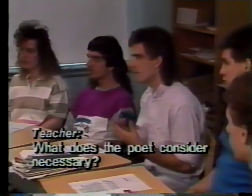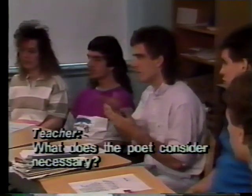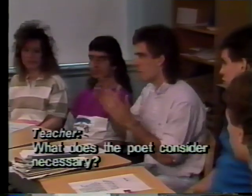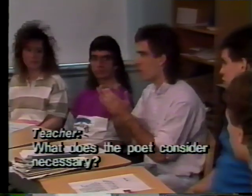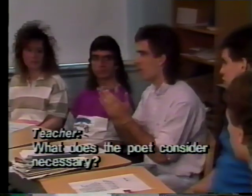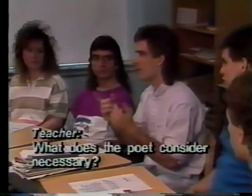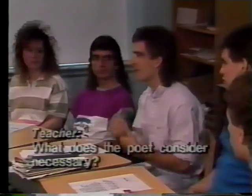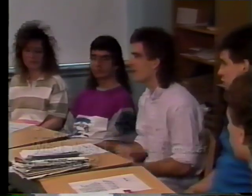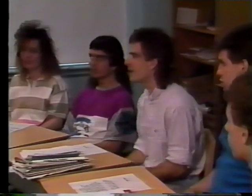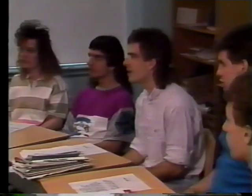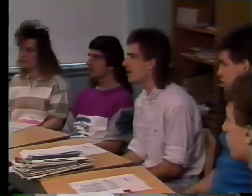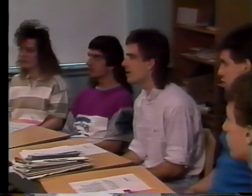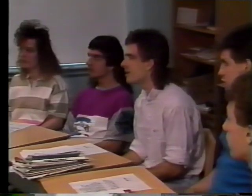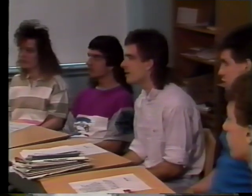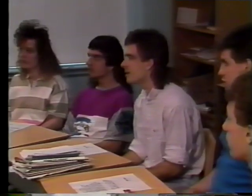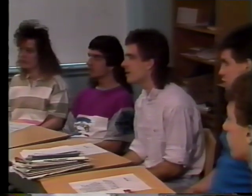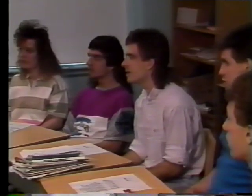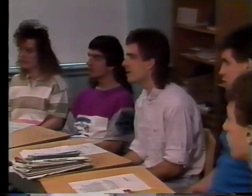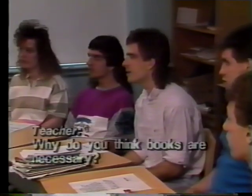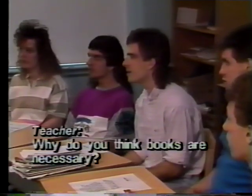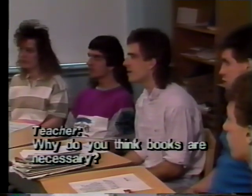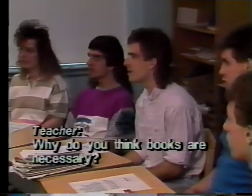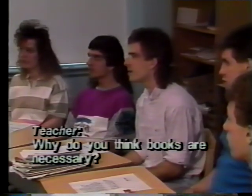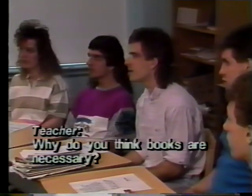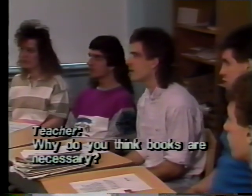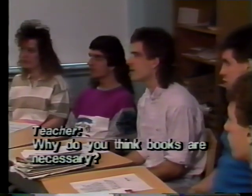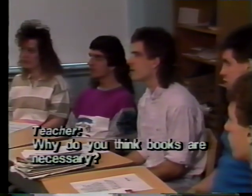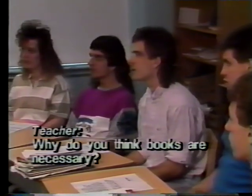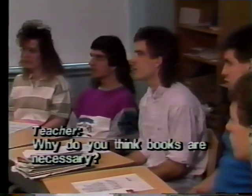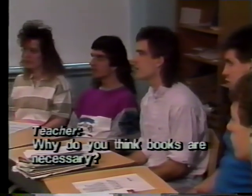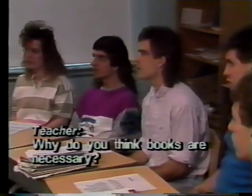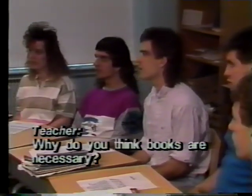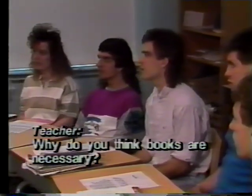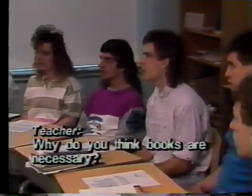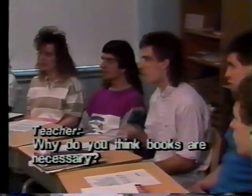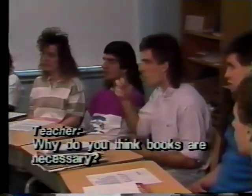Steve? Books. Why do you think books are necessary?